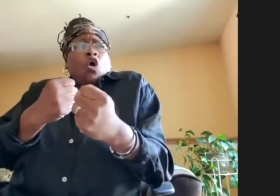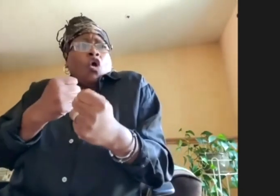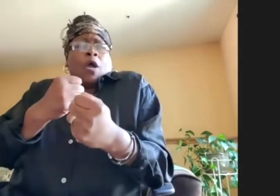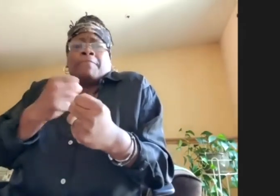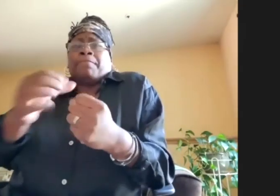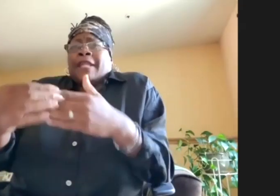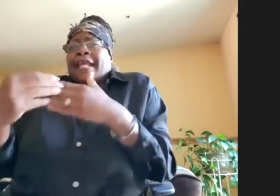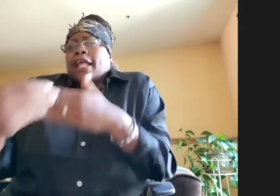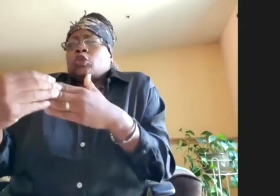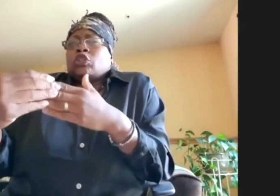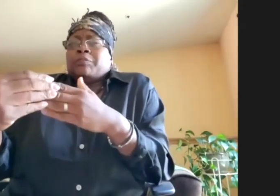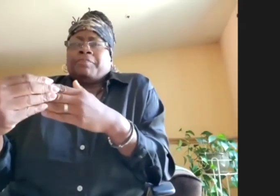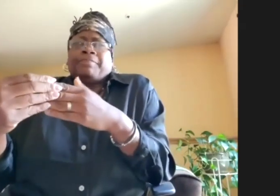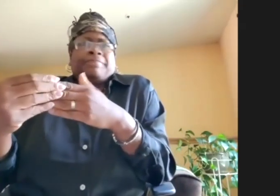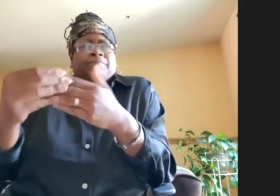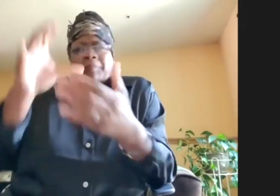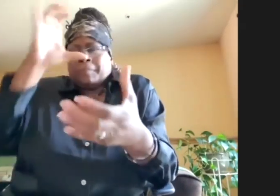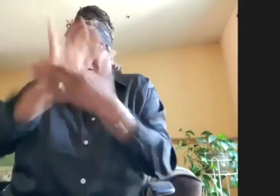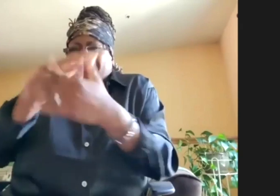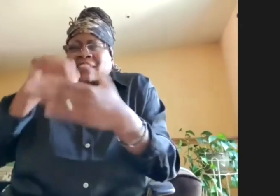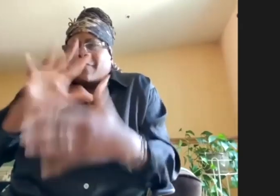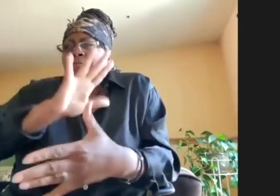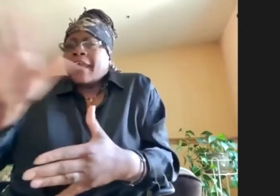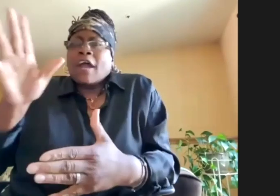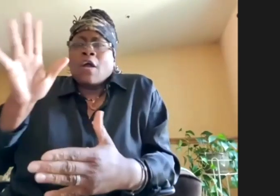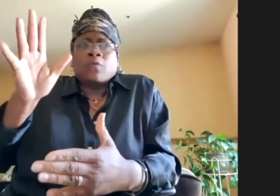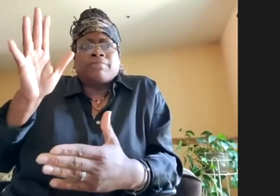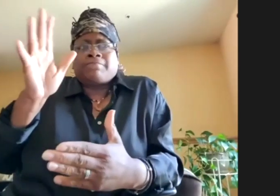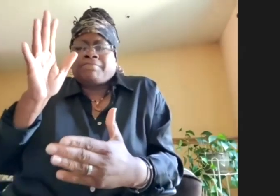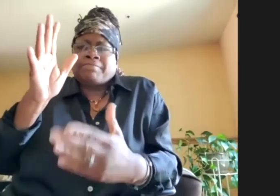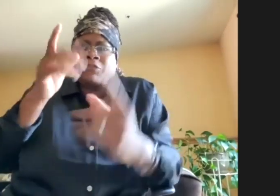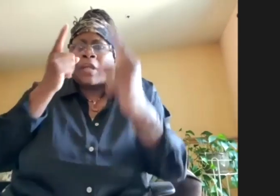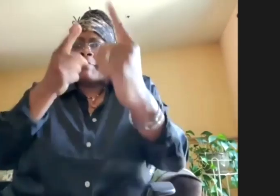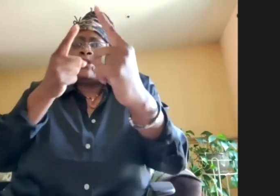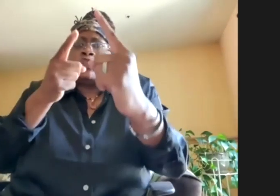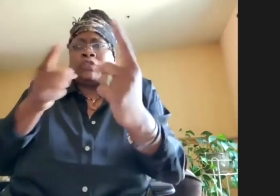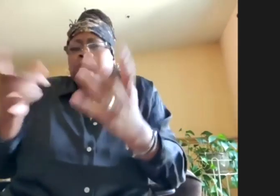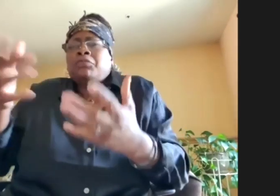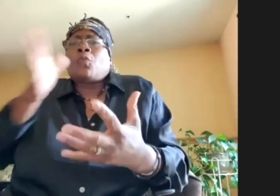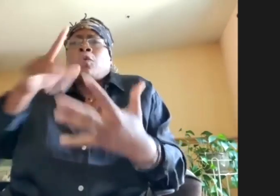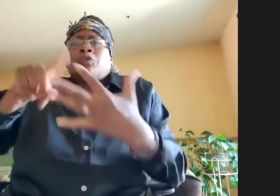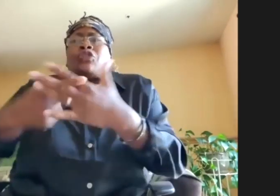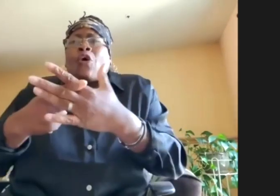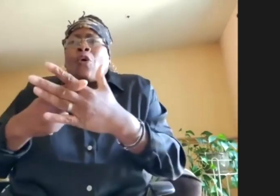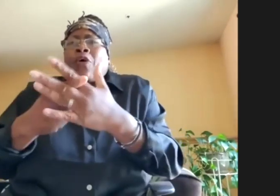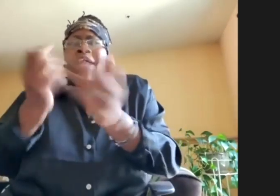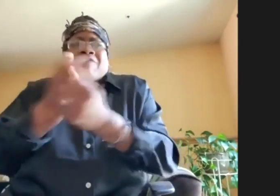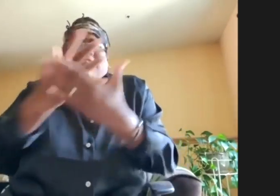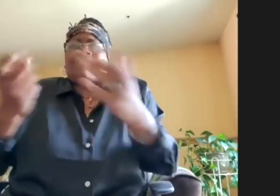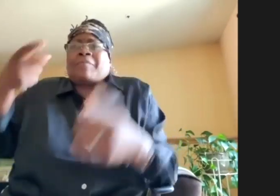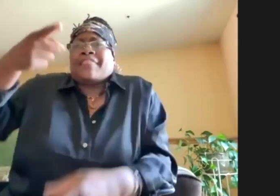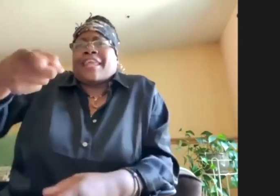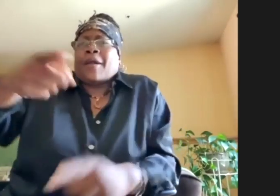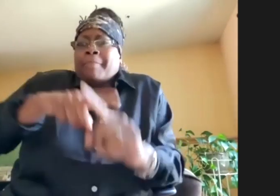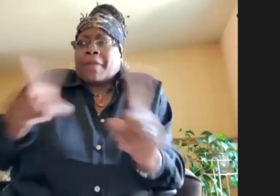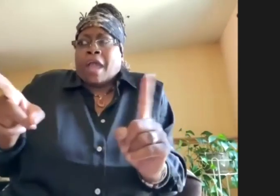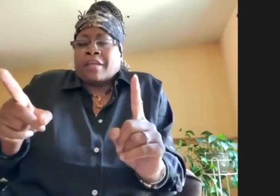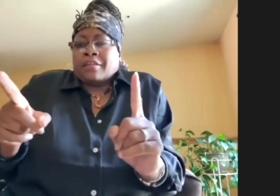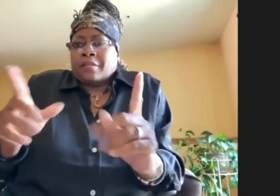If these students had strong leadership to be able to believe in their ambitions, it would